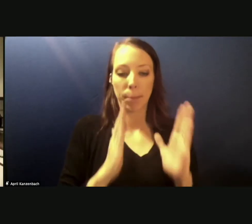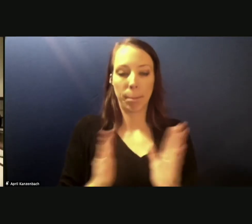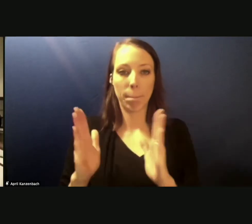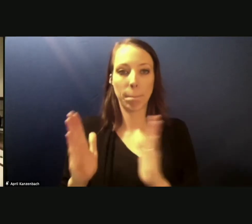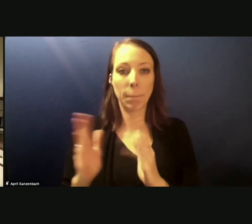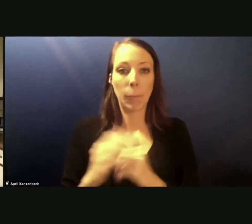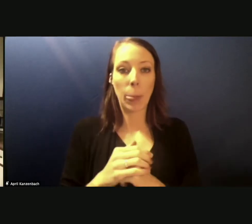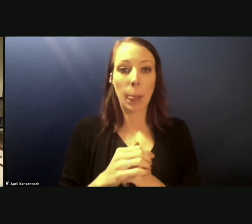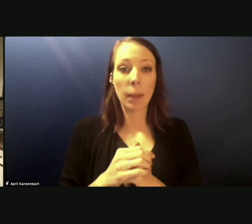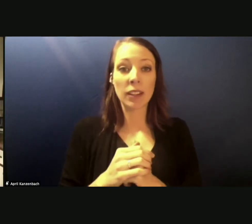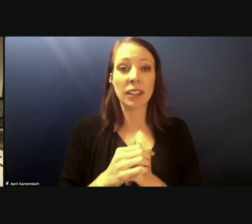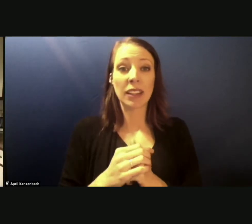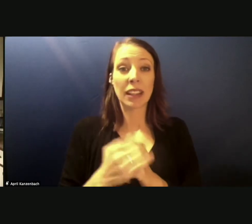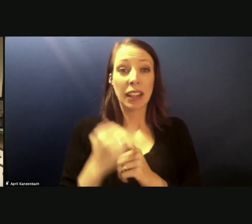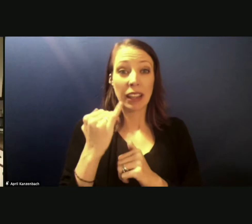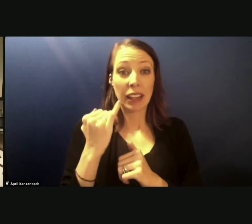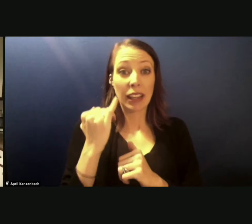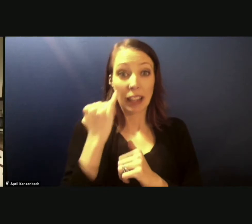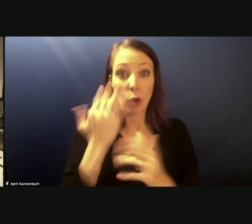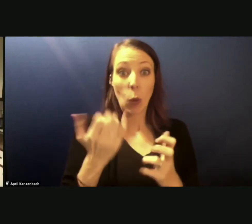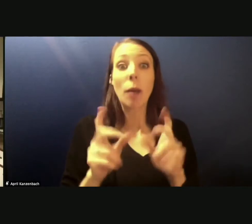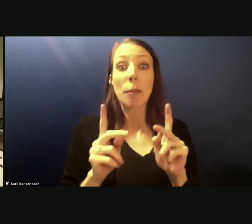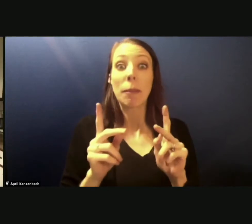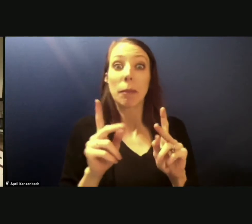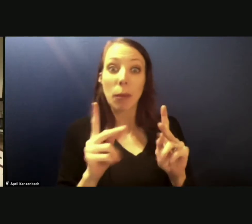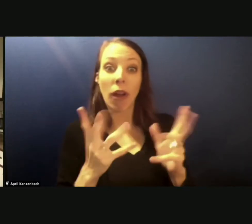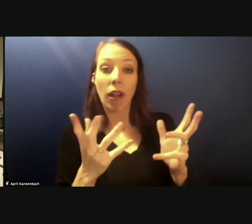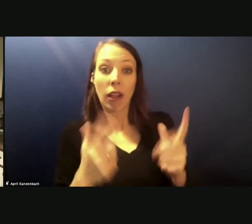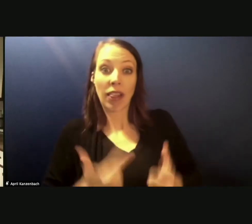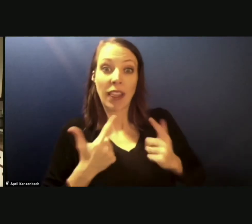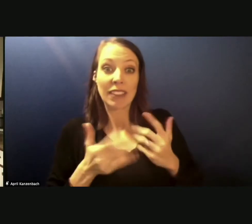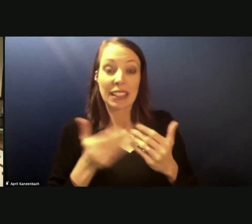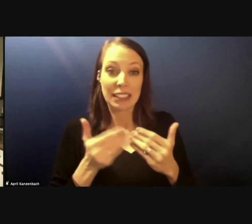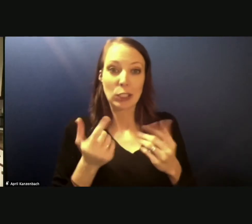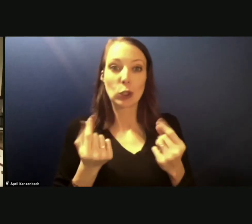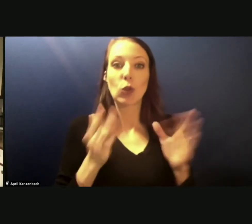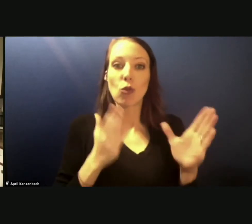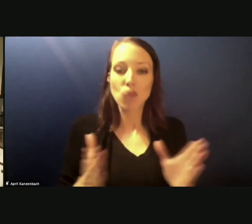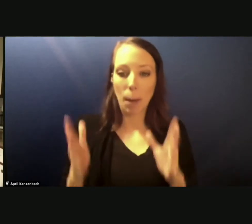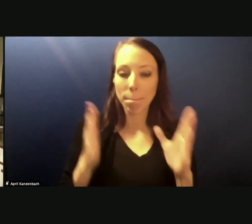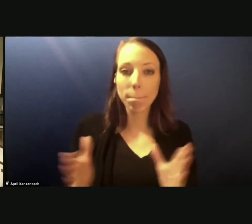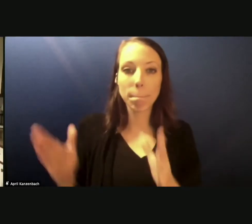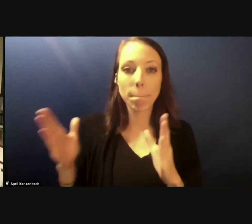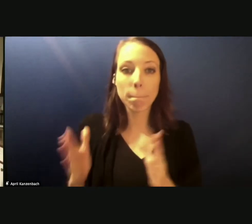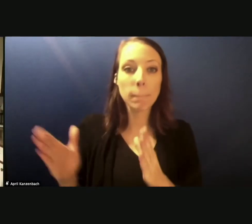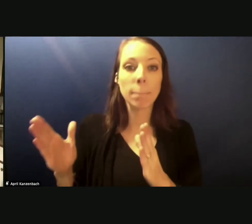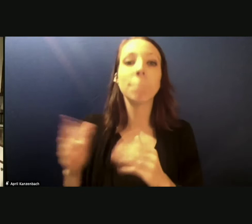tell people if you really want life to be easy, go ahead and do your prep and run through all of your